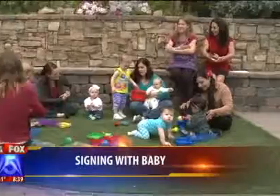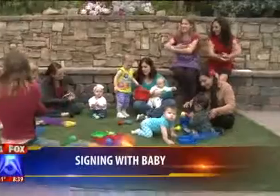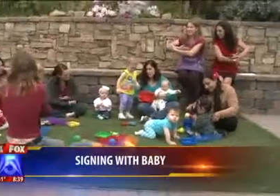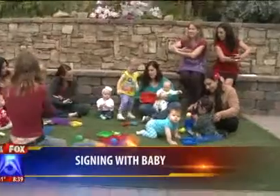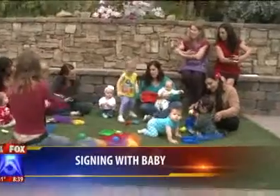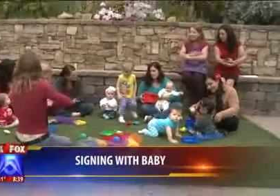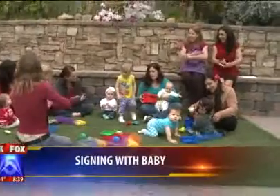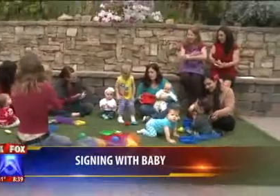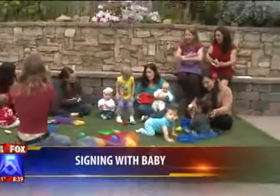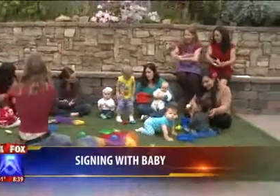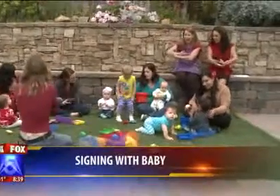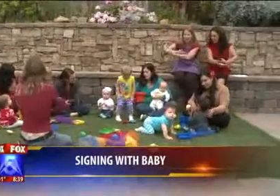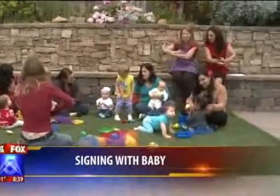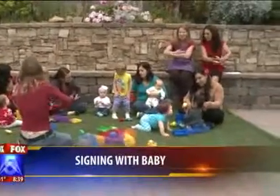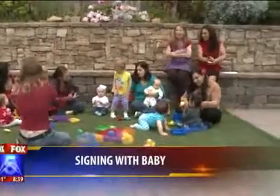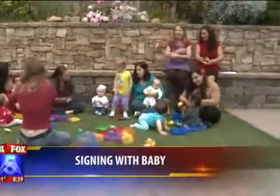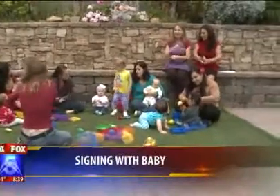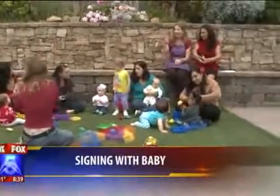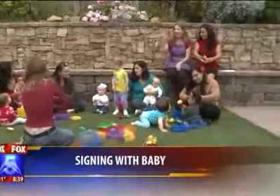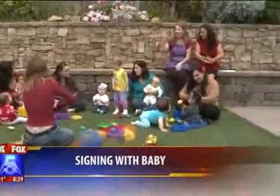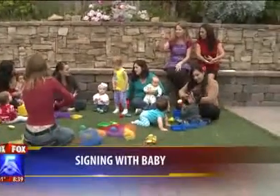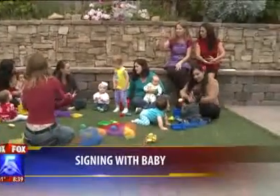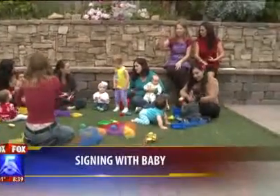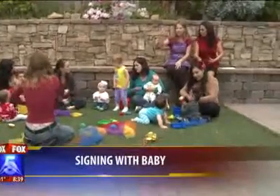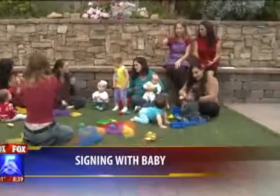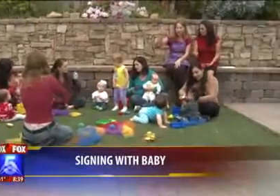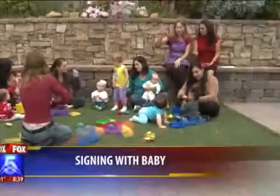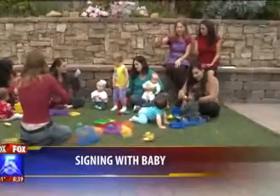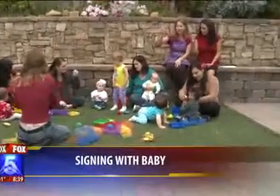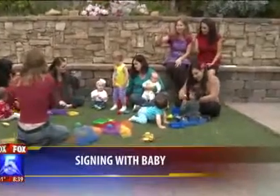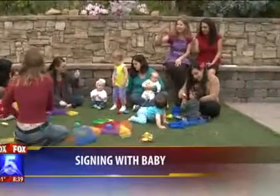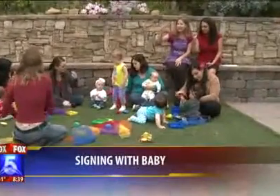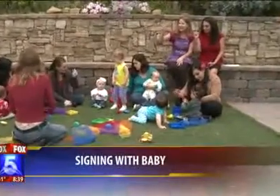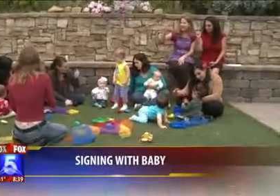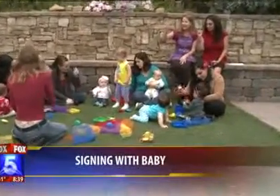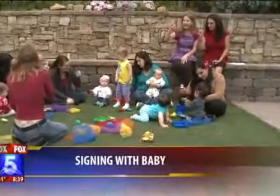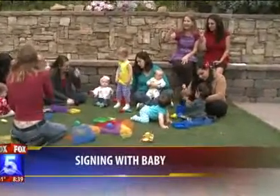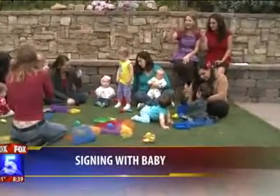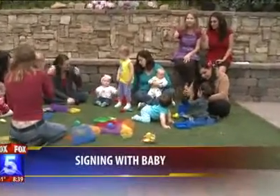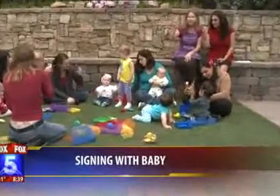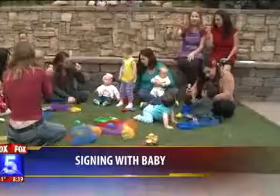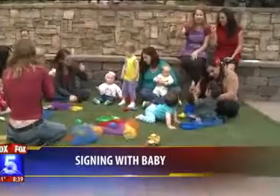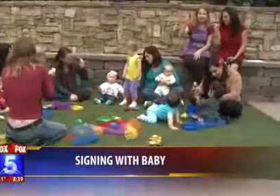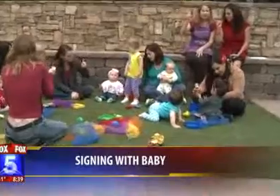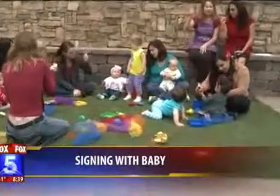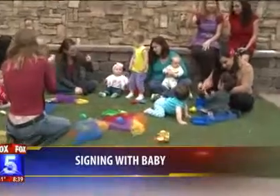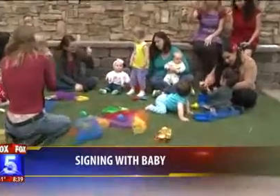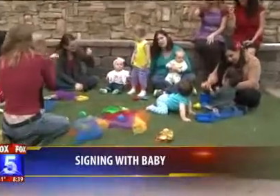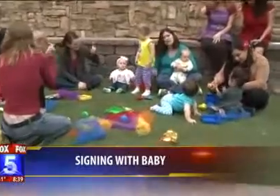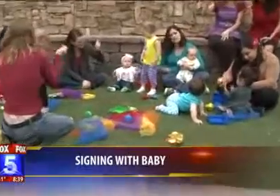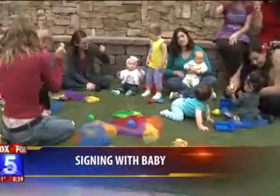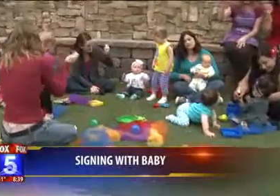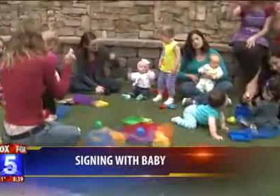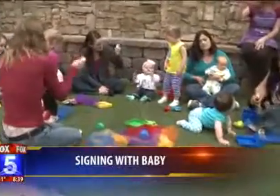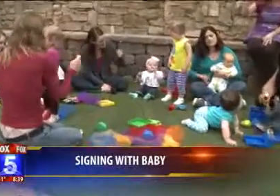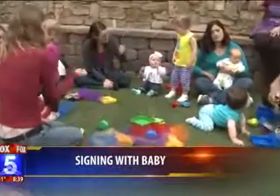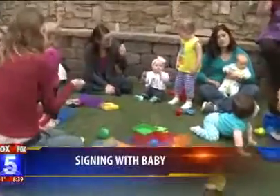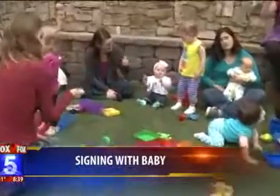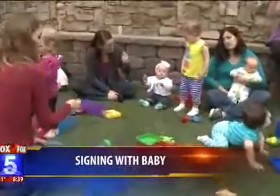babies. Good job. Baby. And rattle. We have a couple of rattles there, and they love the ability to make something happen. So when you shake